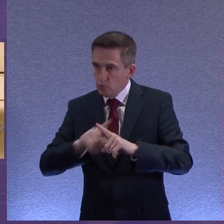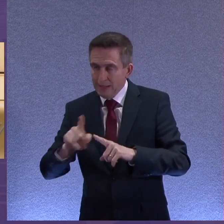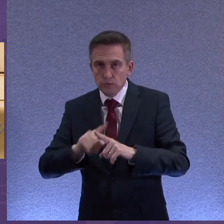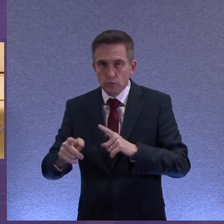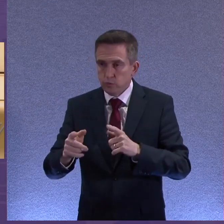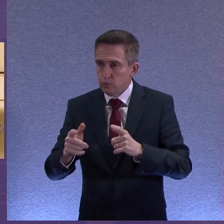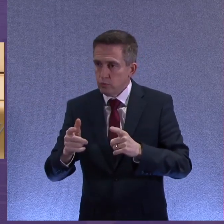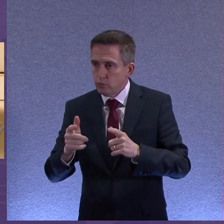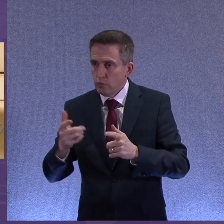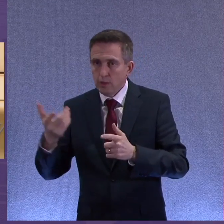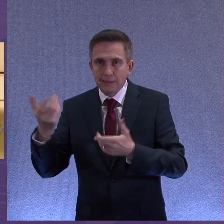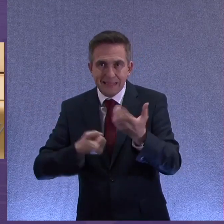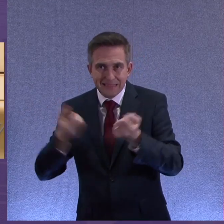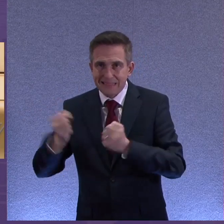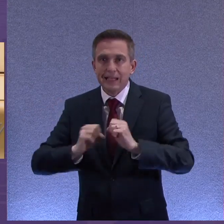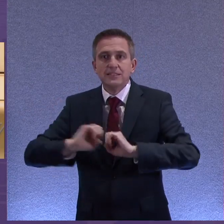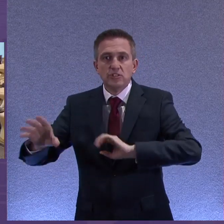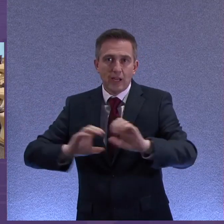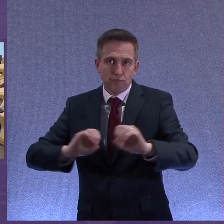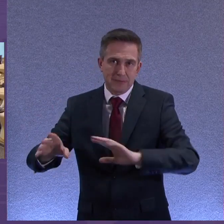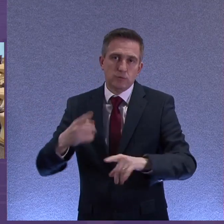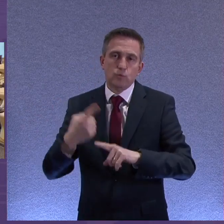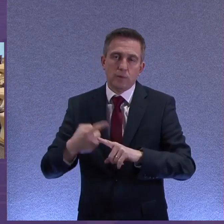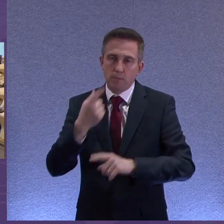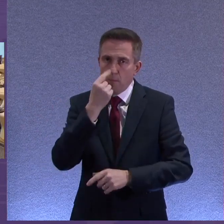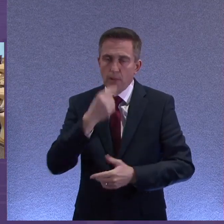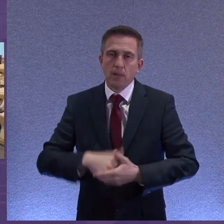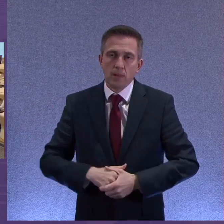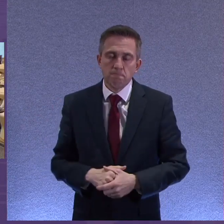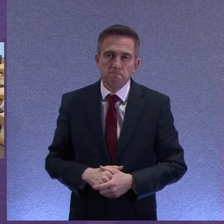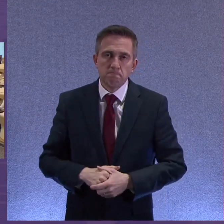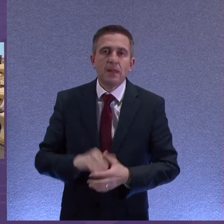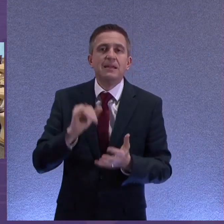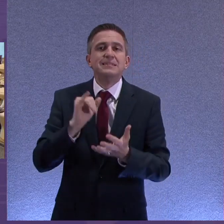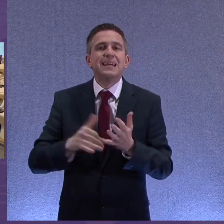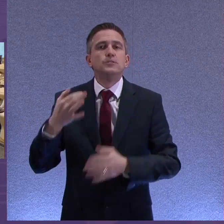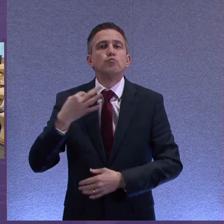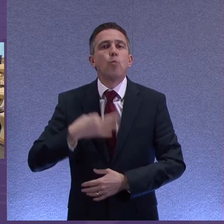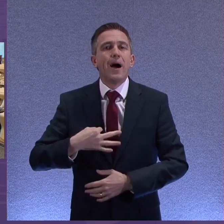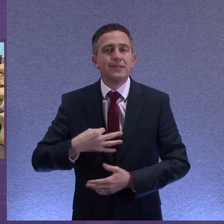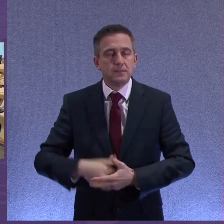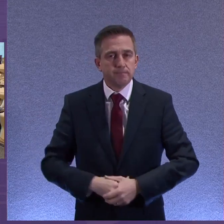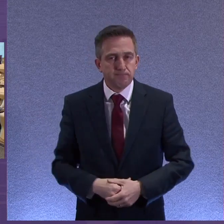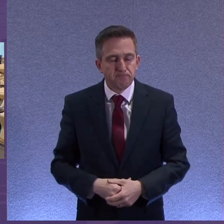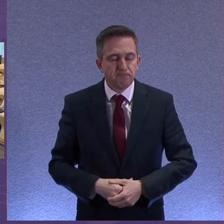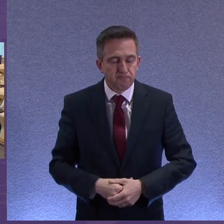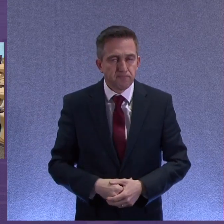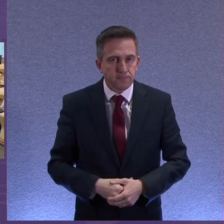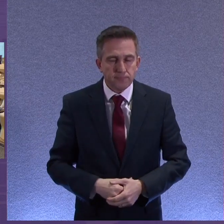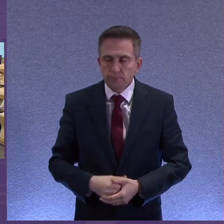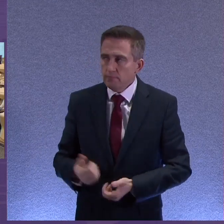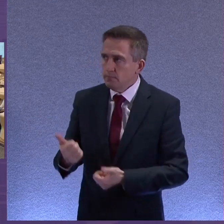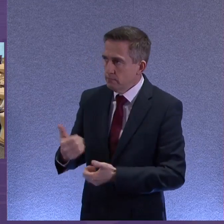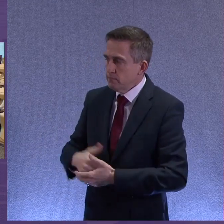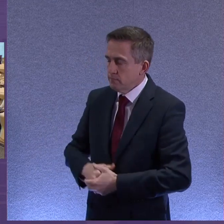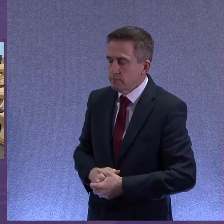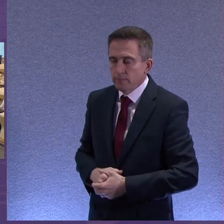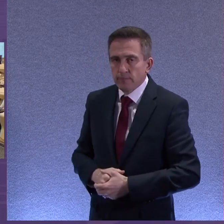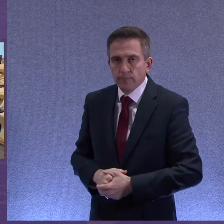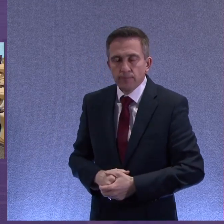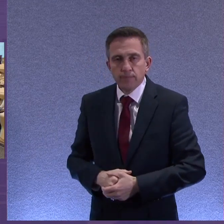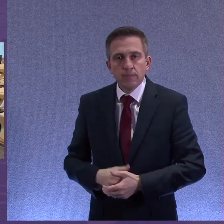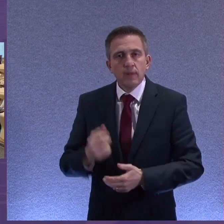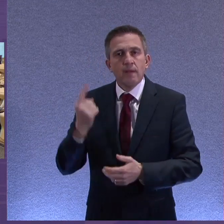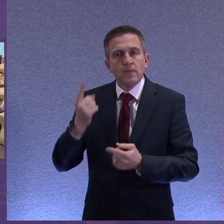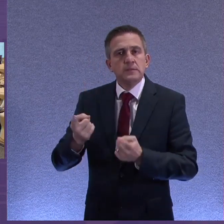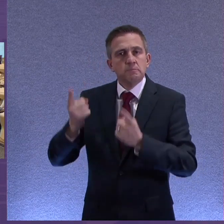one, and one that I very much welcome. Sandra White to be followed by Jamie Green. Thank you very much, Presiding Officer. I thank the